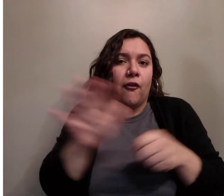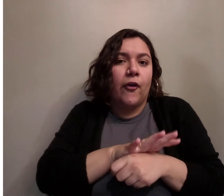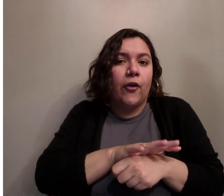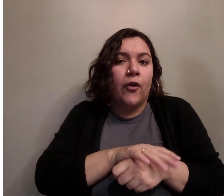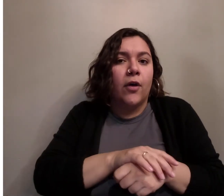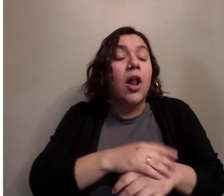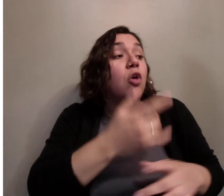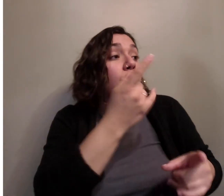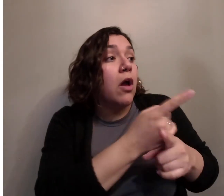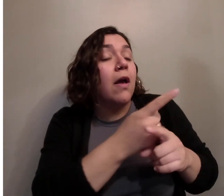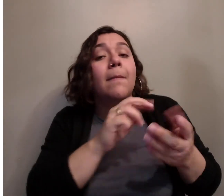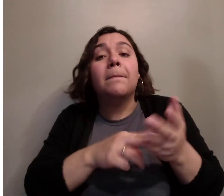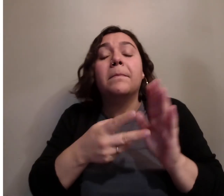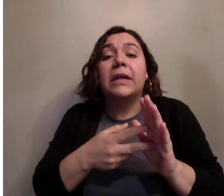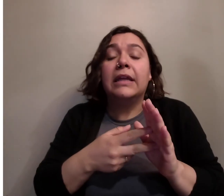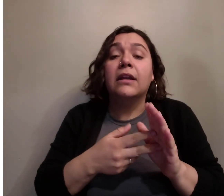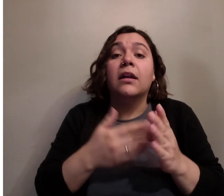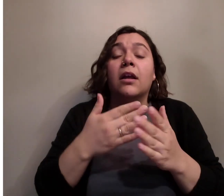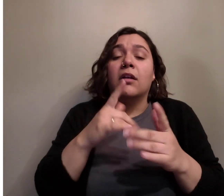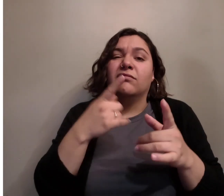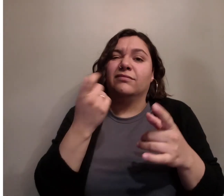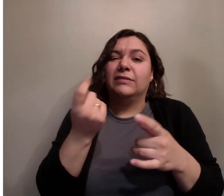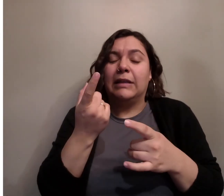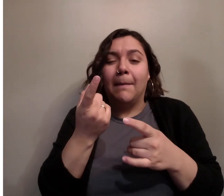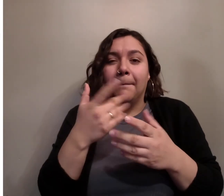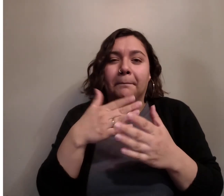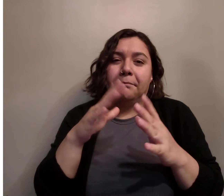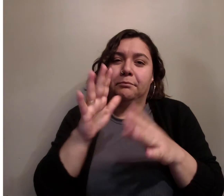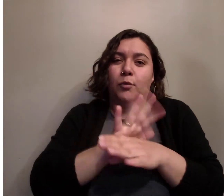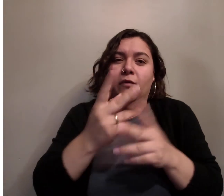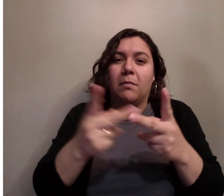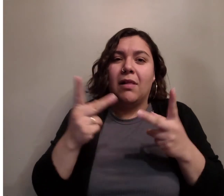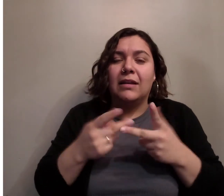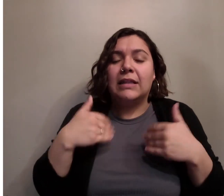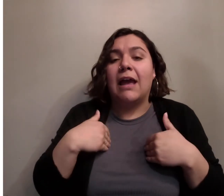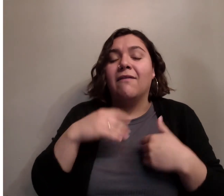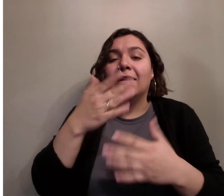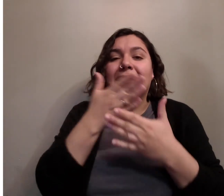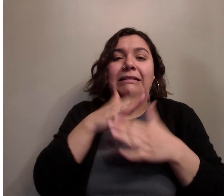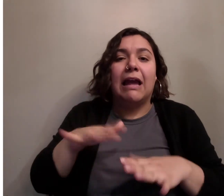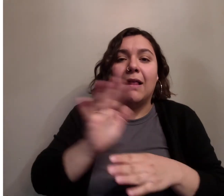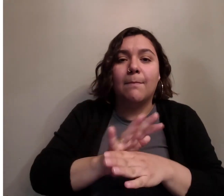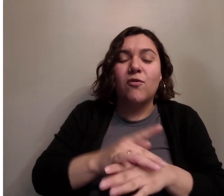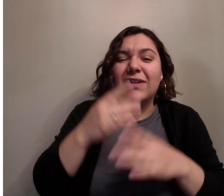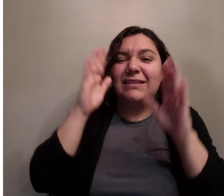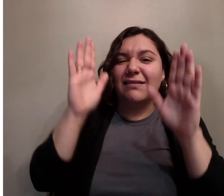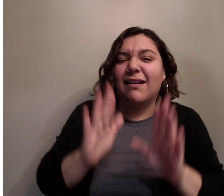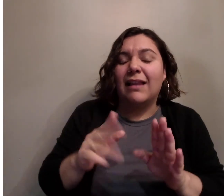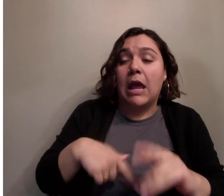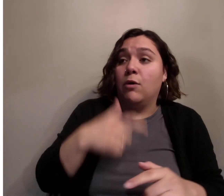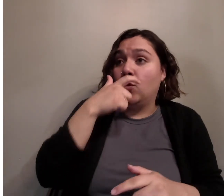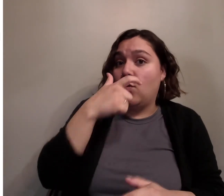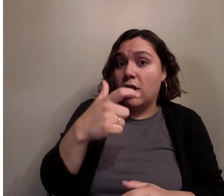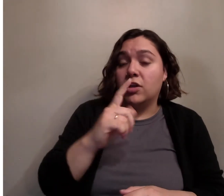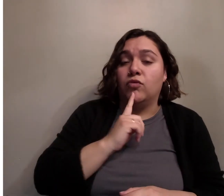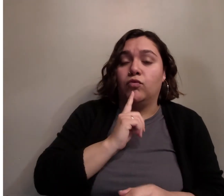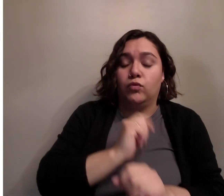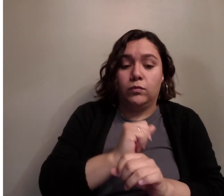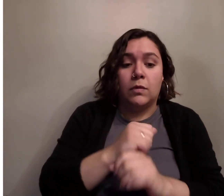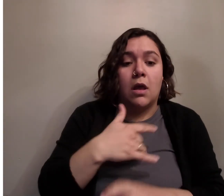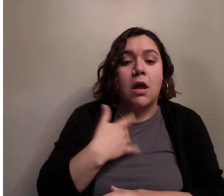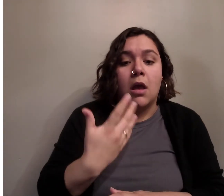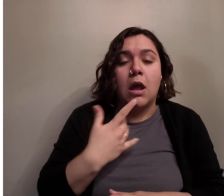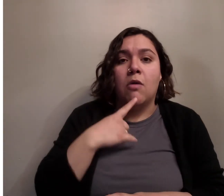muffled. Right. And, you know, Turner Classic Movies has Silent Movie Sundays. And I was watching some of those,